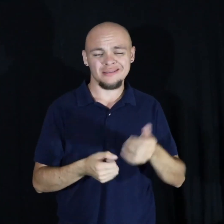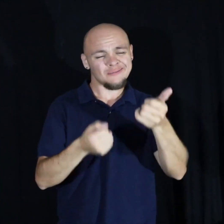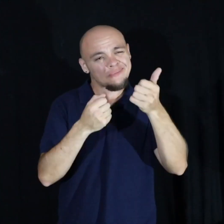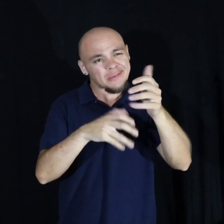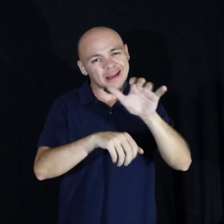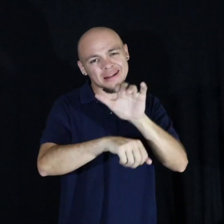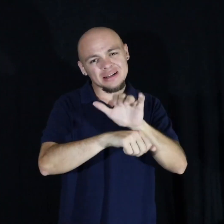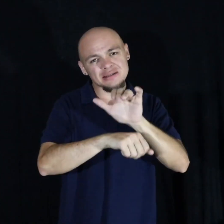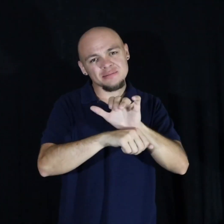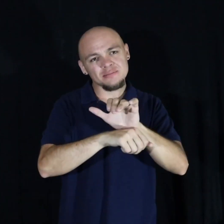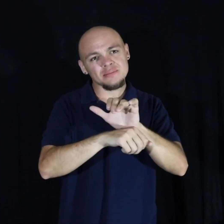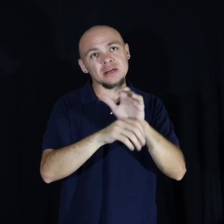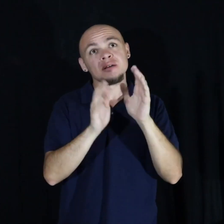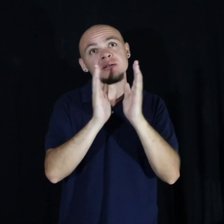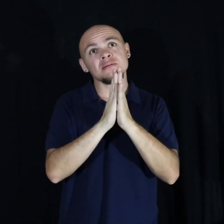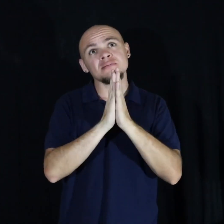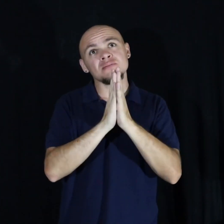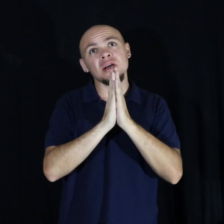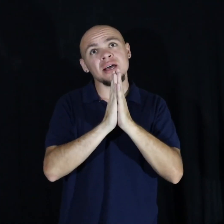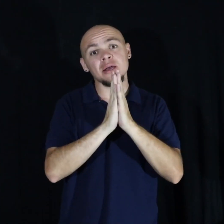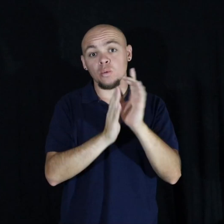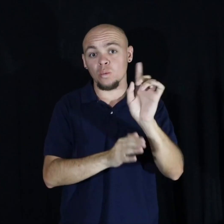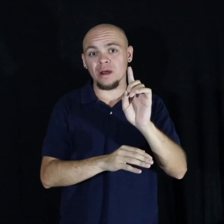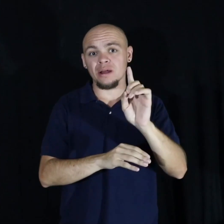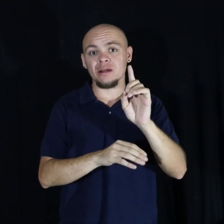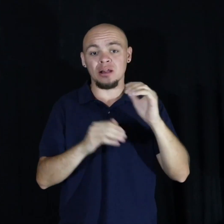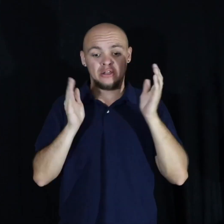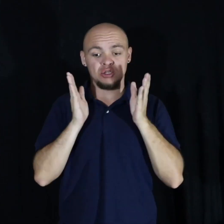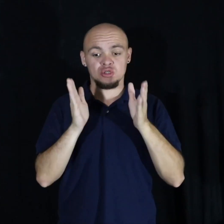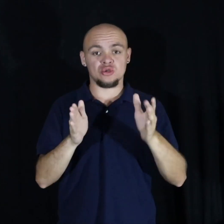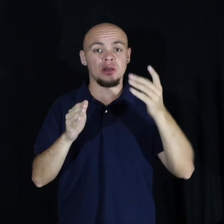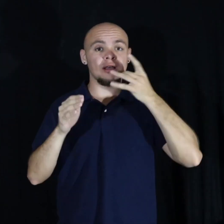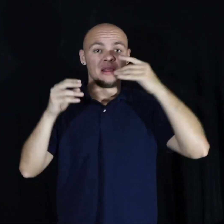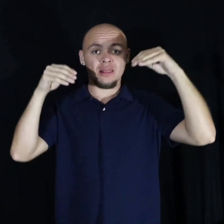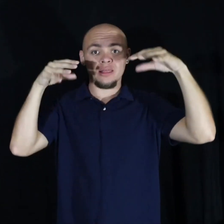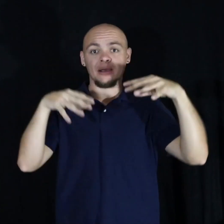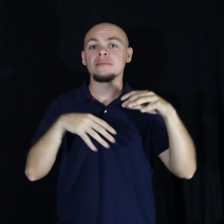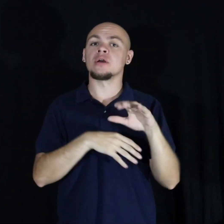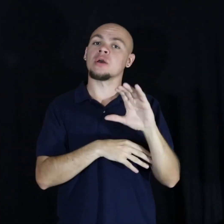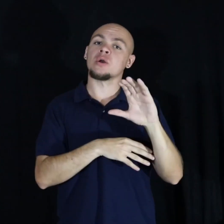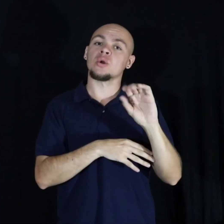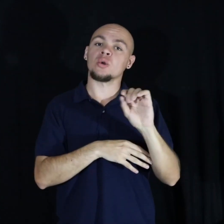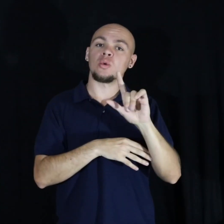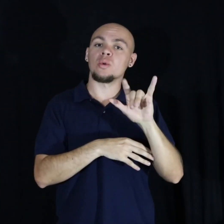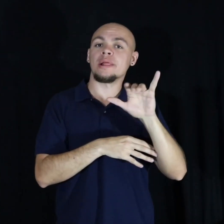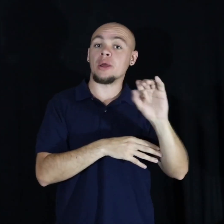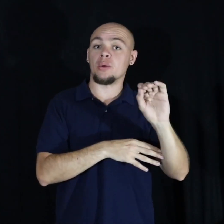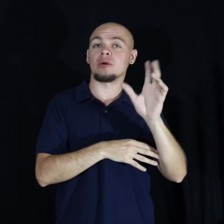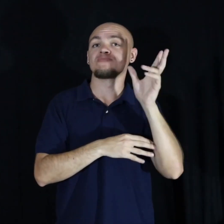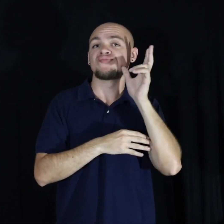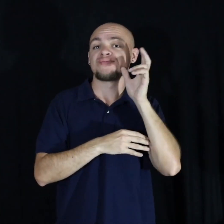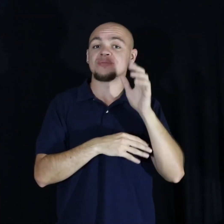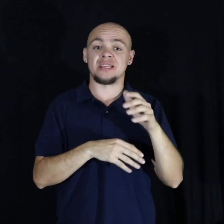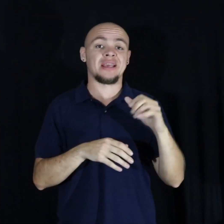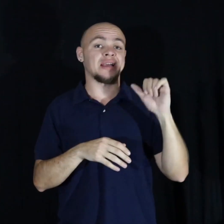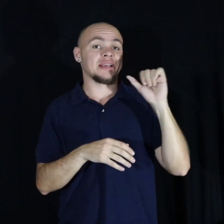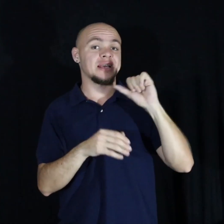I would find myself praying under the streetlights, years before the rapper Coolio rapped that verse in the song Gangsta's